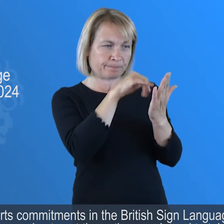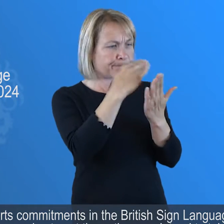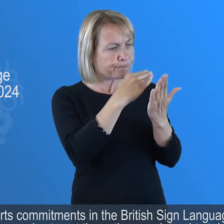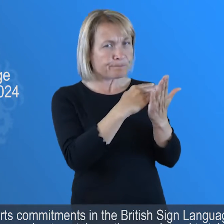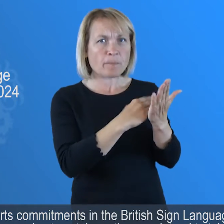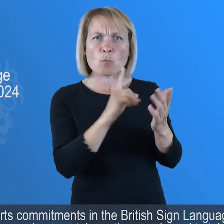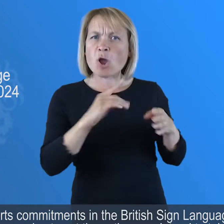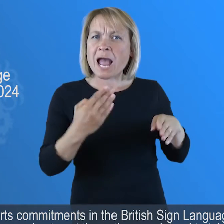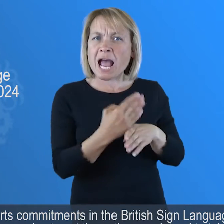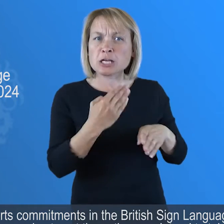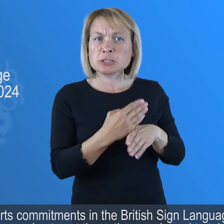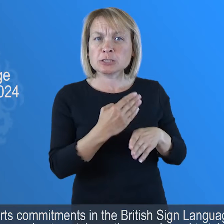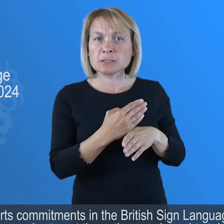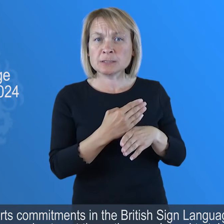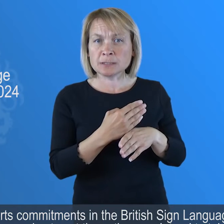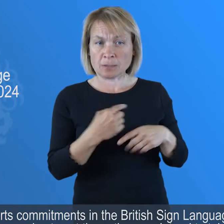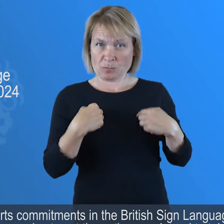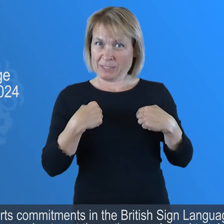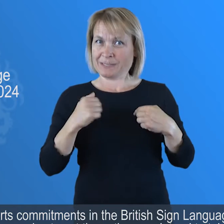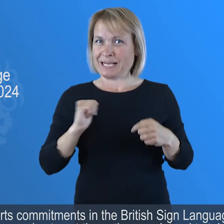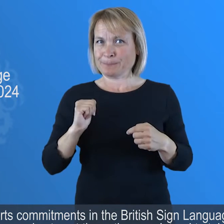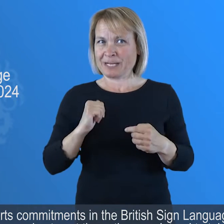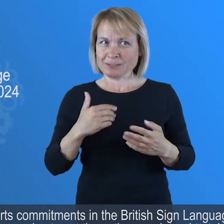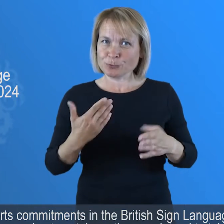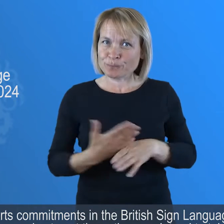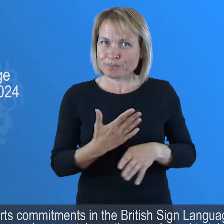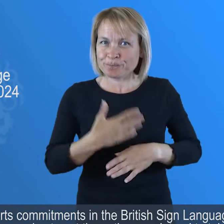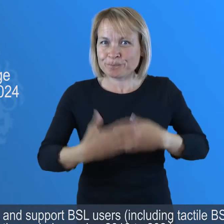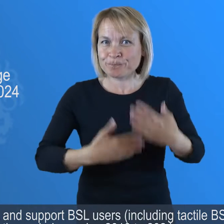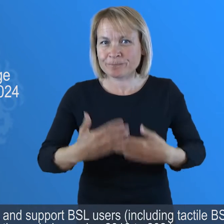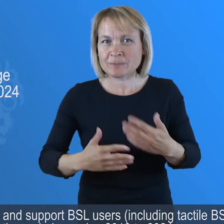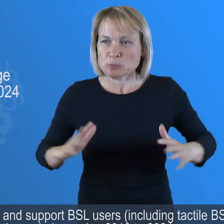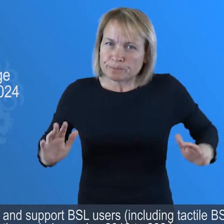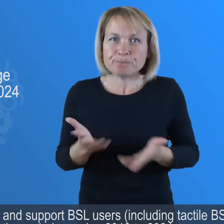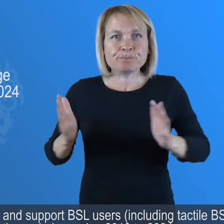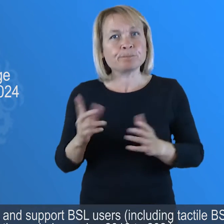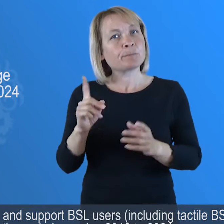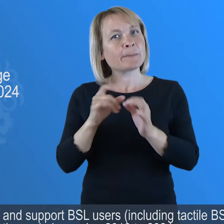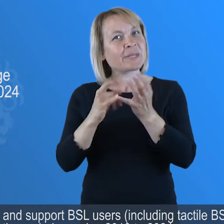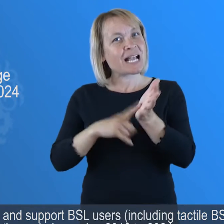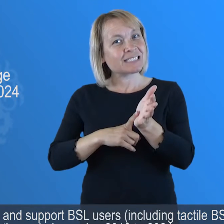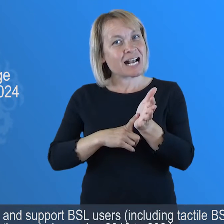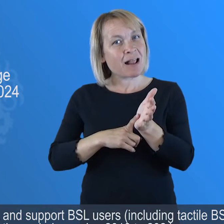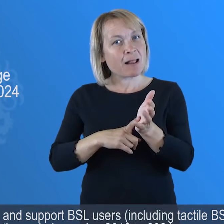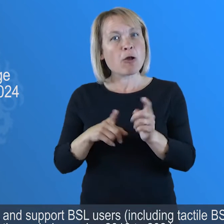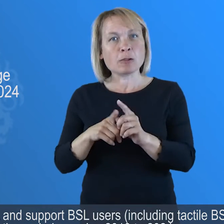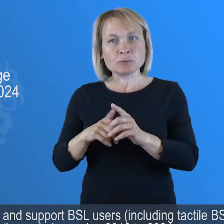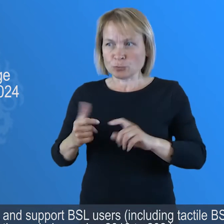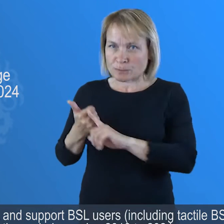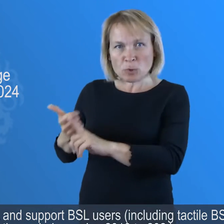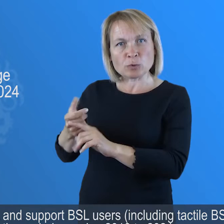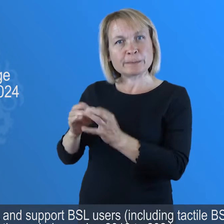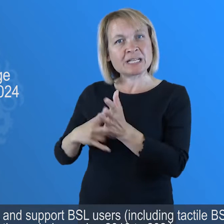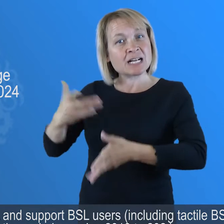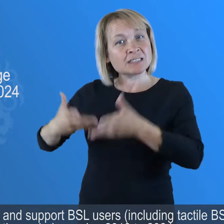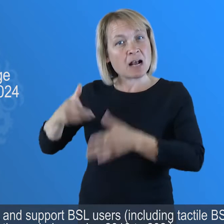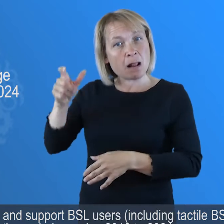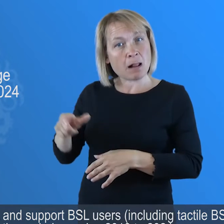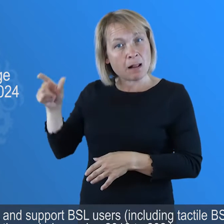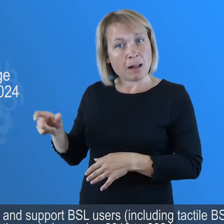intend to take to promote BSL and support BSL users, including tactile BSL, over the